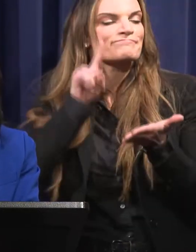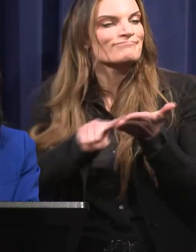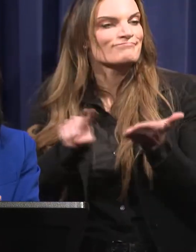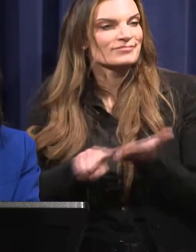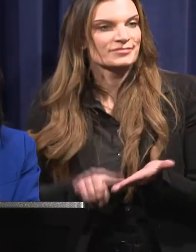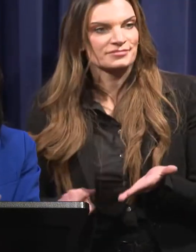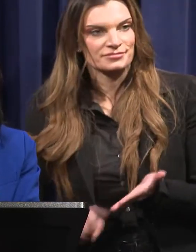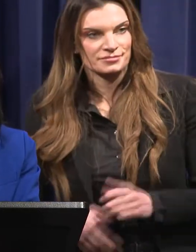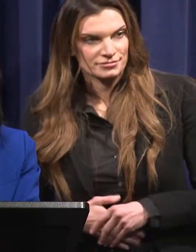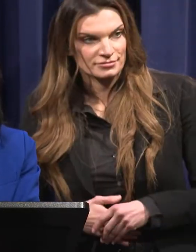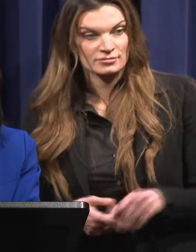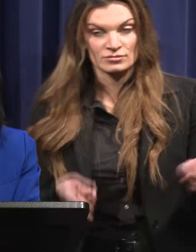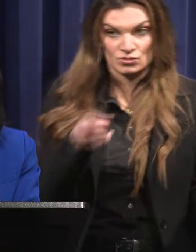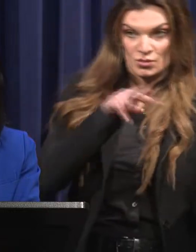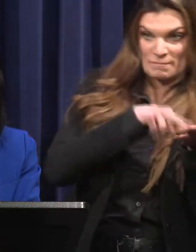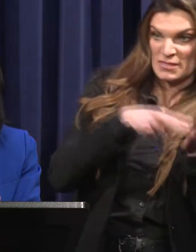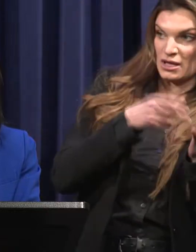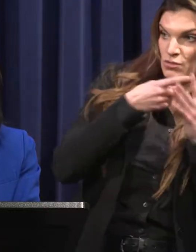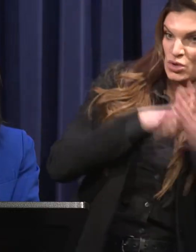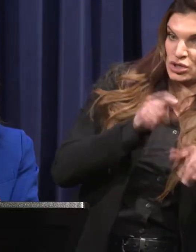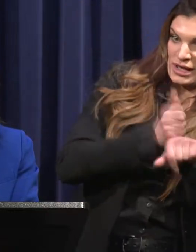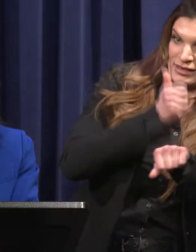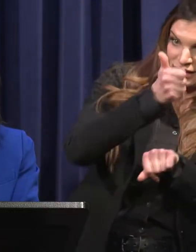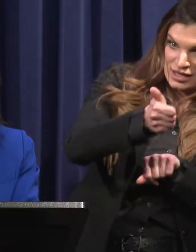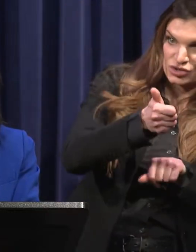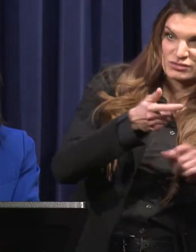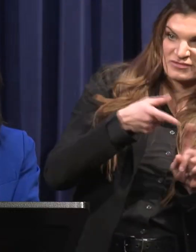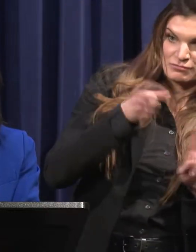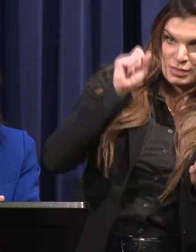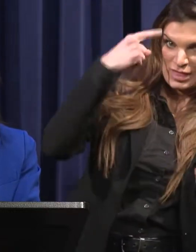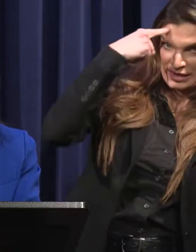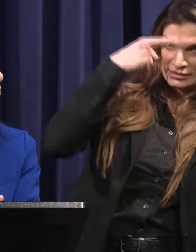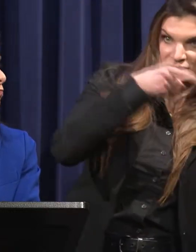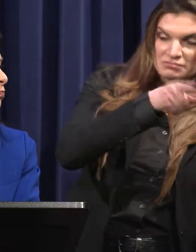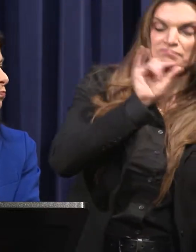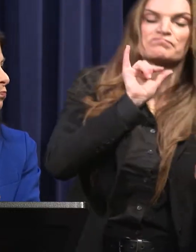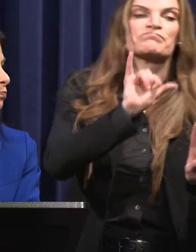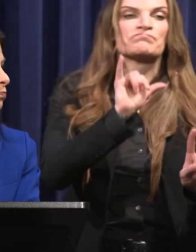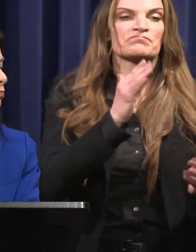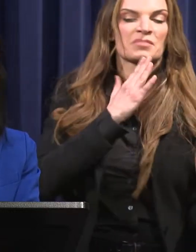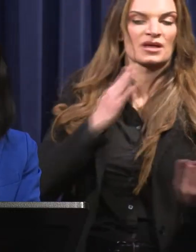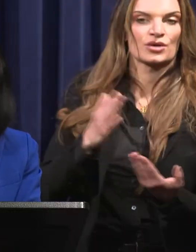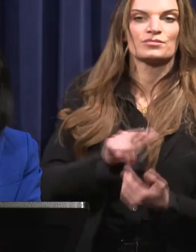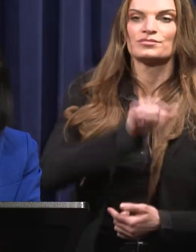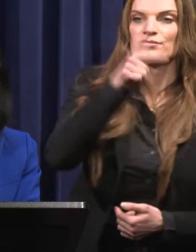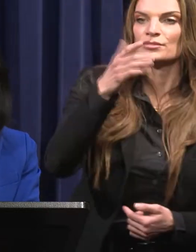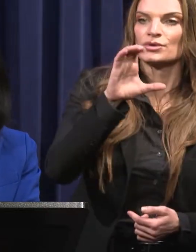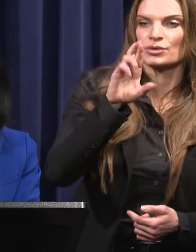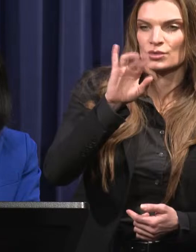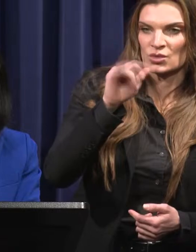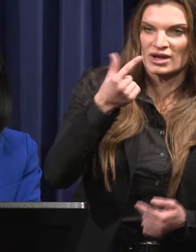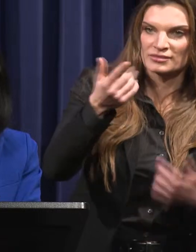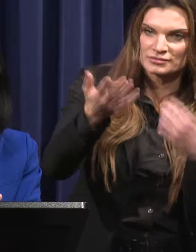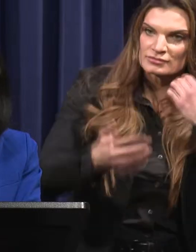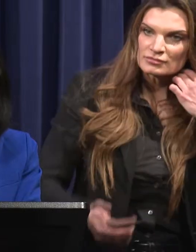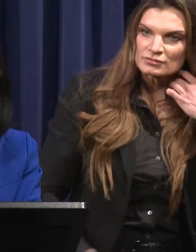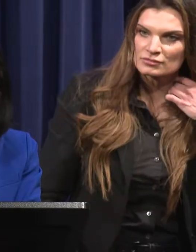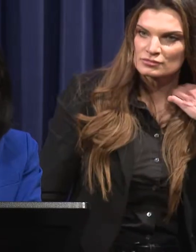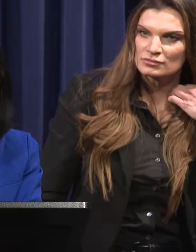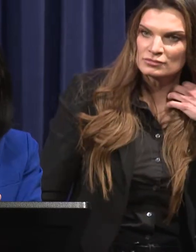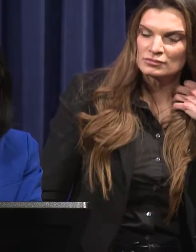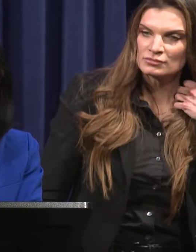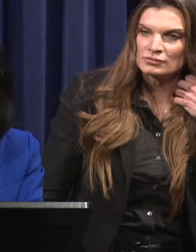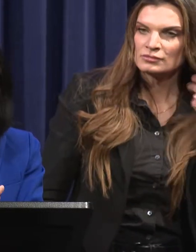Thanks. So that includes the original allegations? Yes. The Lansing place? Yeah, Craig? The way